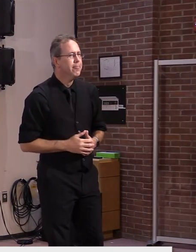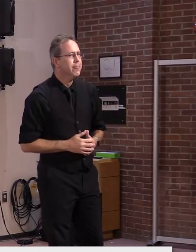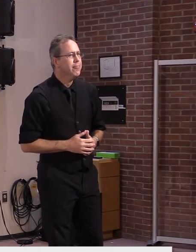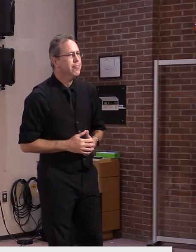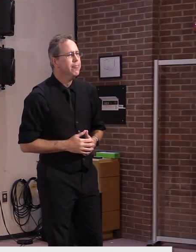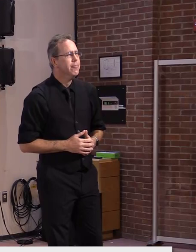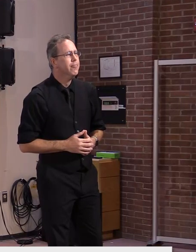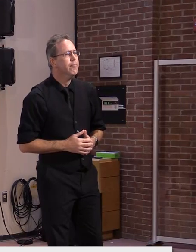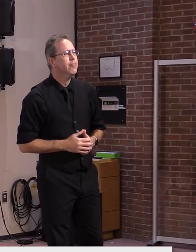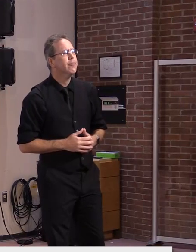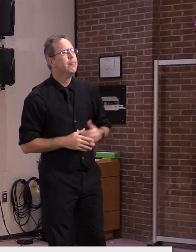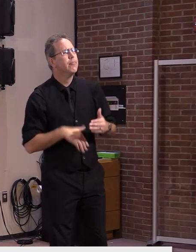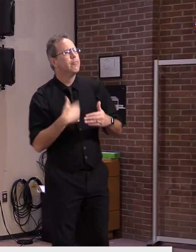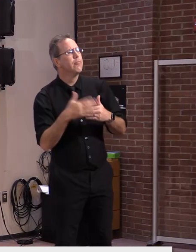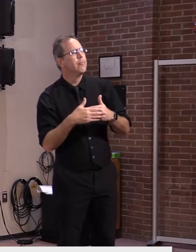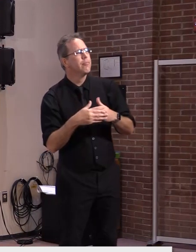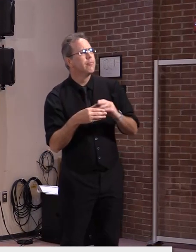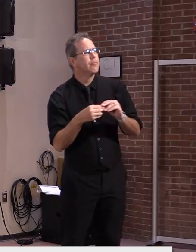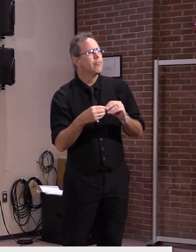Aaron Patanko, Vermont Digger.